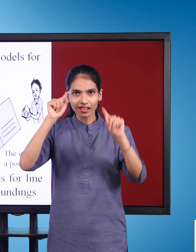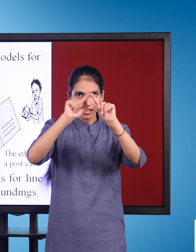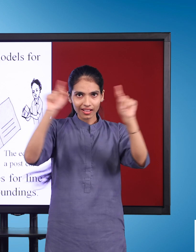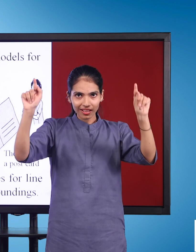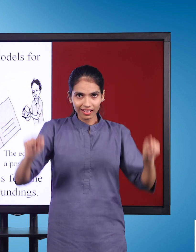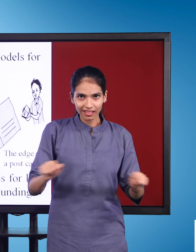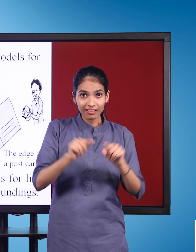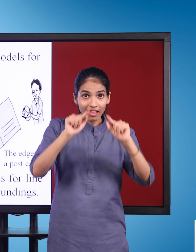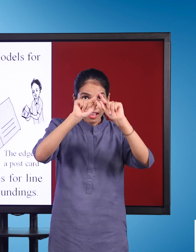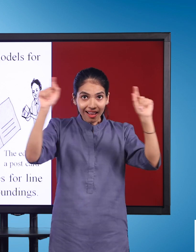of a postcard.